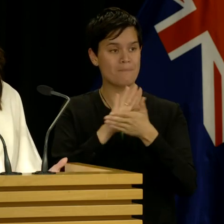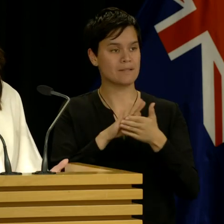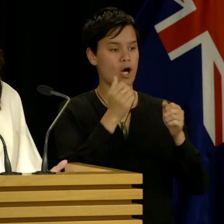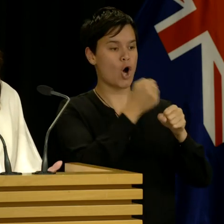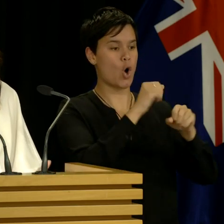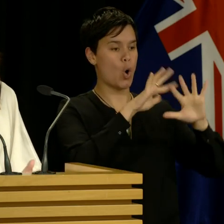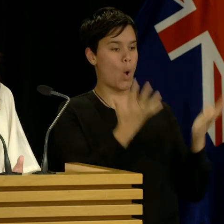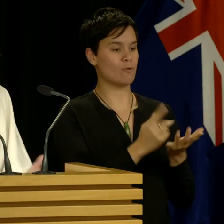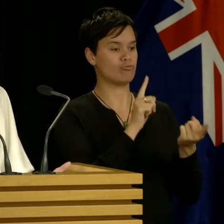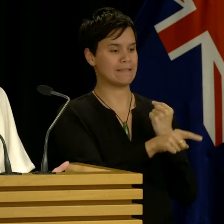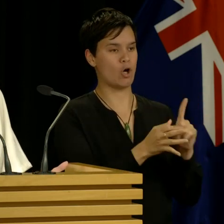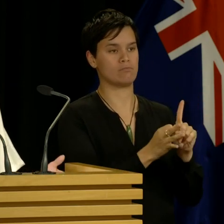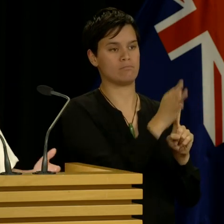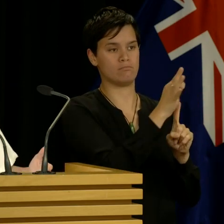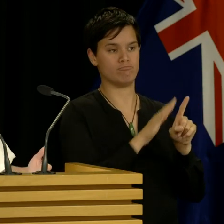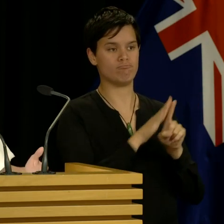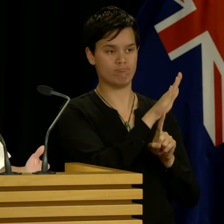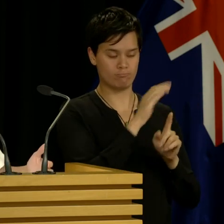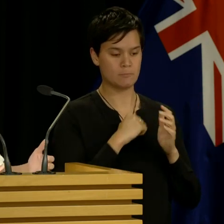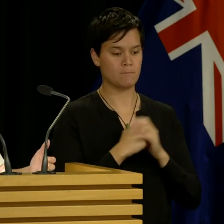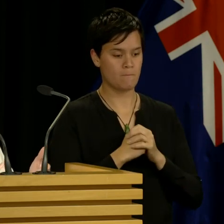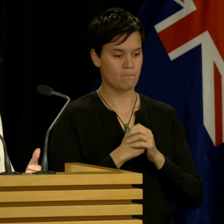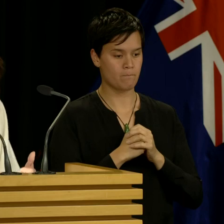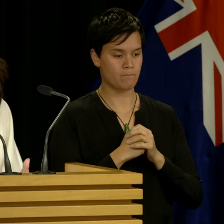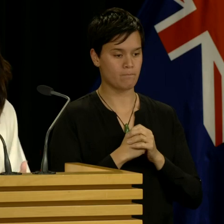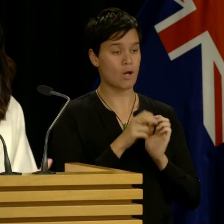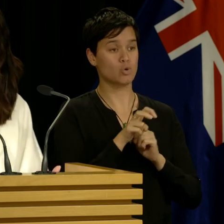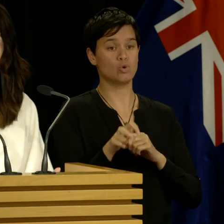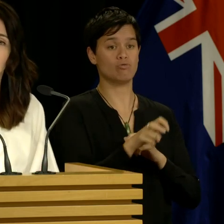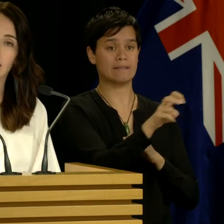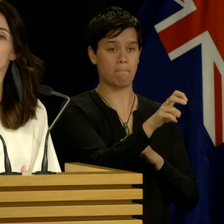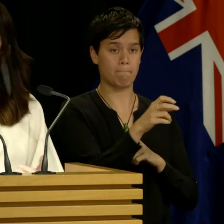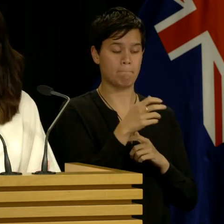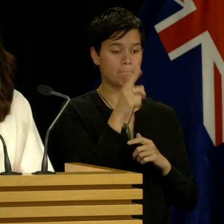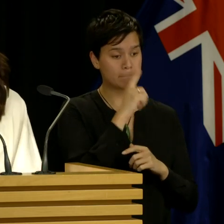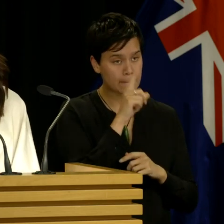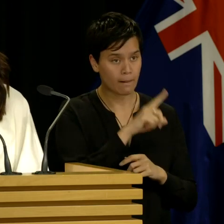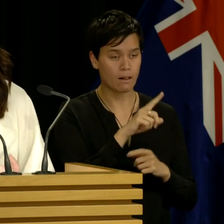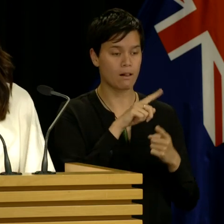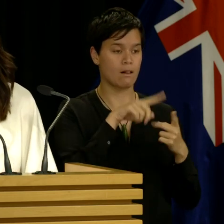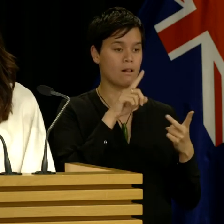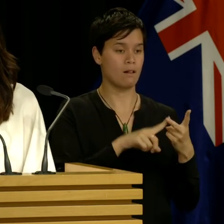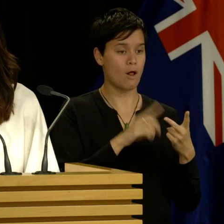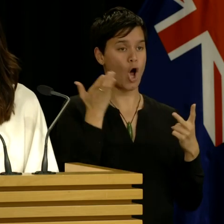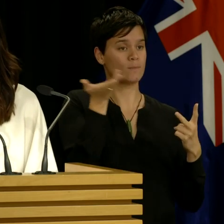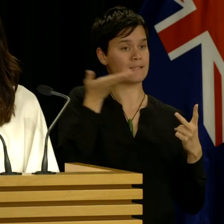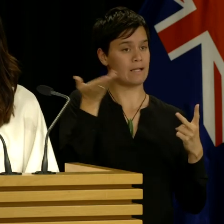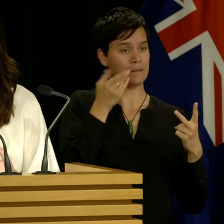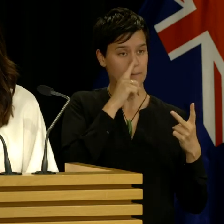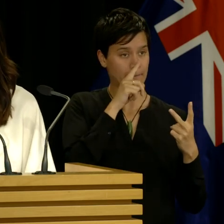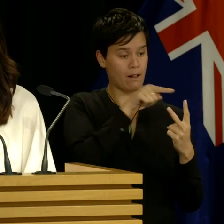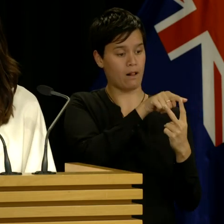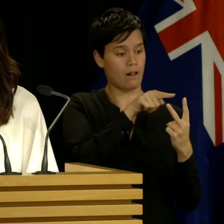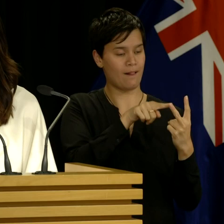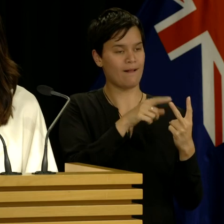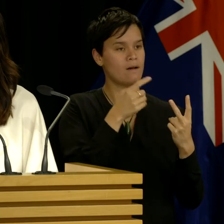long-term recovery. And this is a point that actually our tourism operators and those in the hospitality sector have said they are